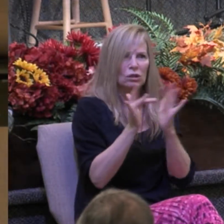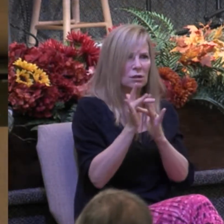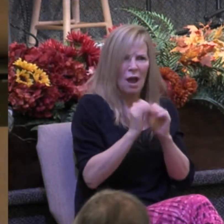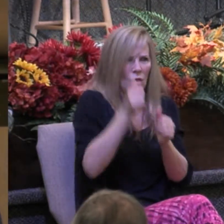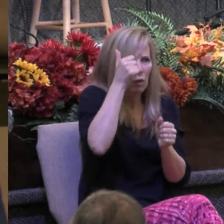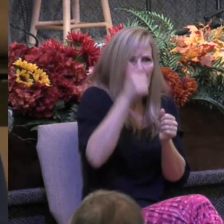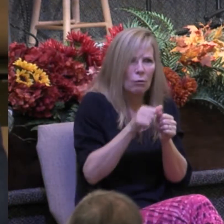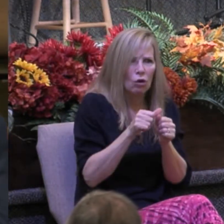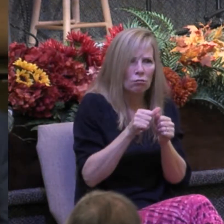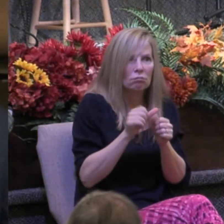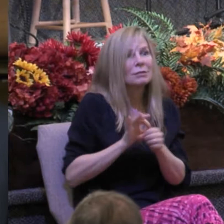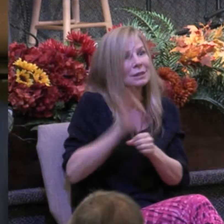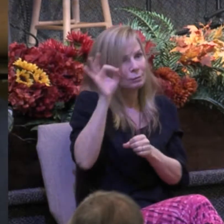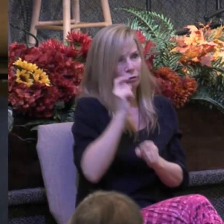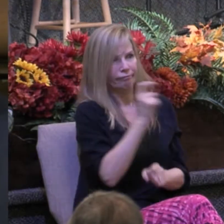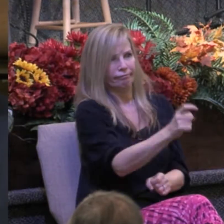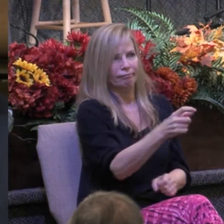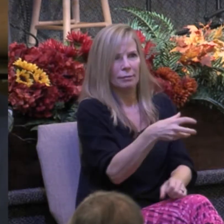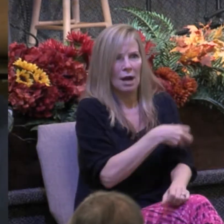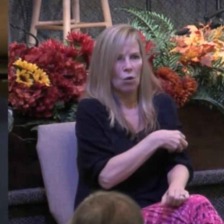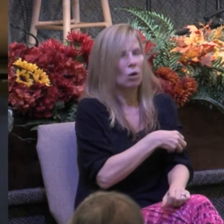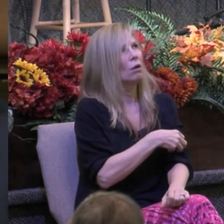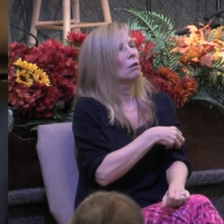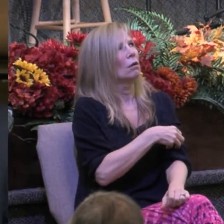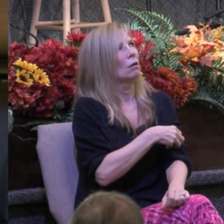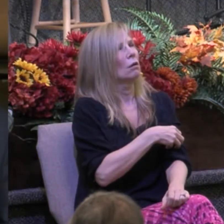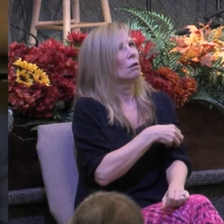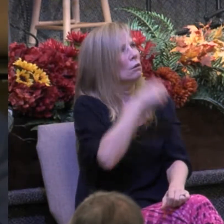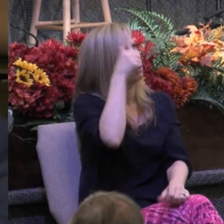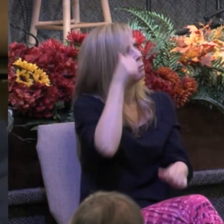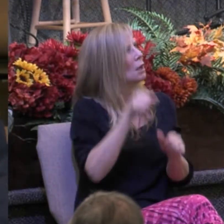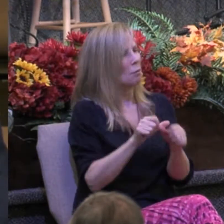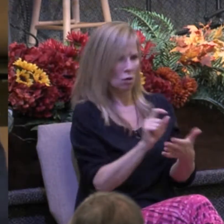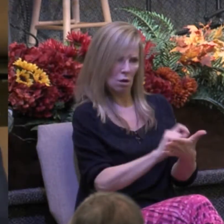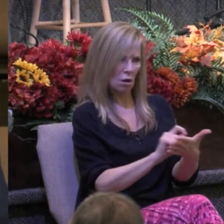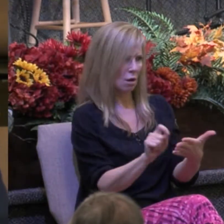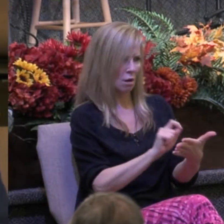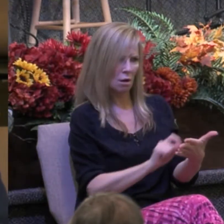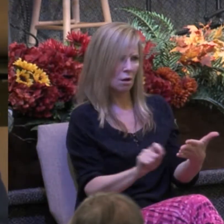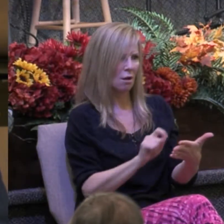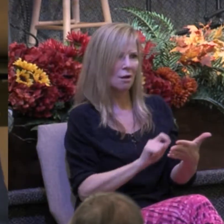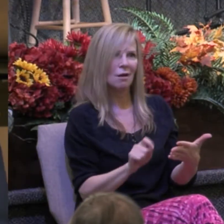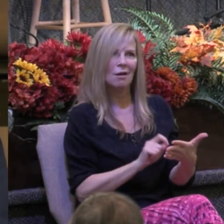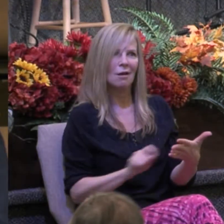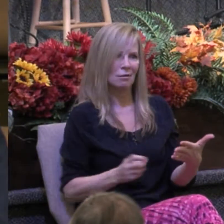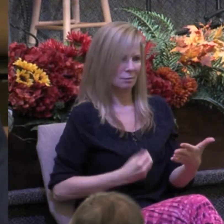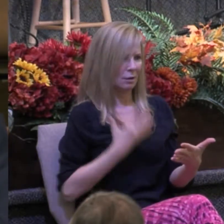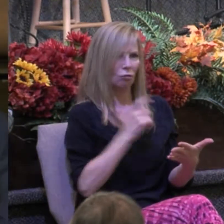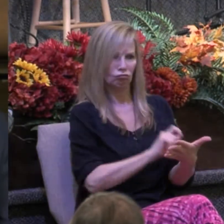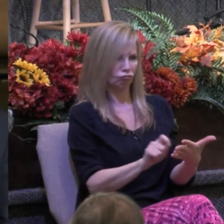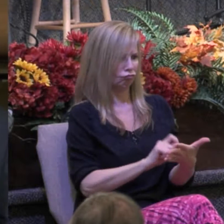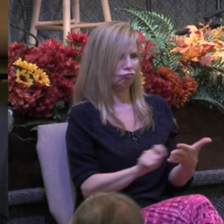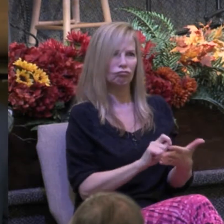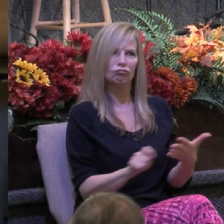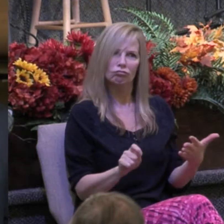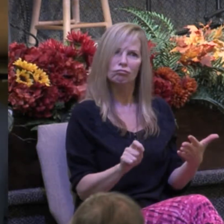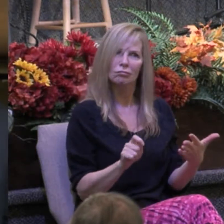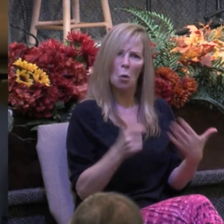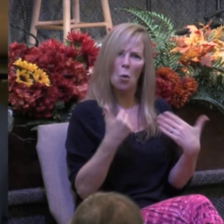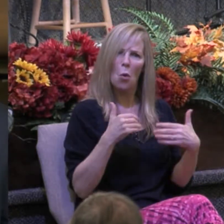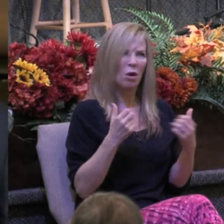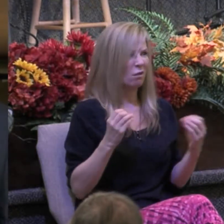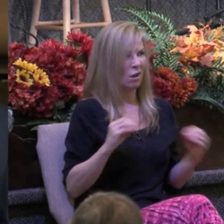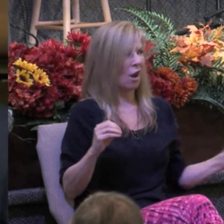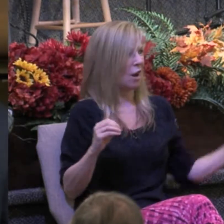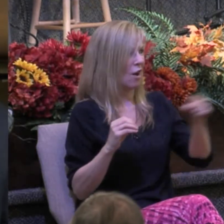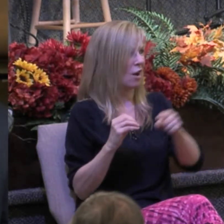Holy Spirit was empowering them. That's the process of inspiration, a mysterious process that none of us completely understands because we